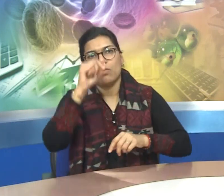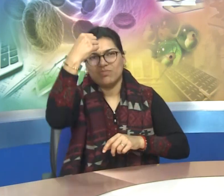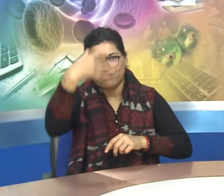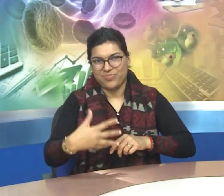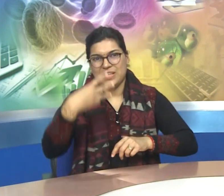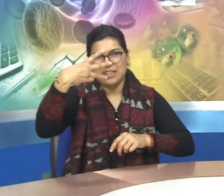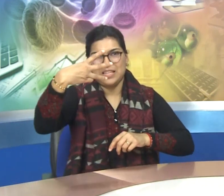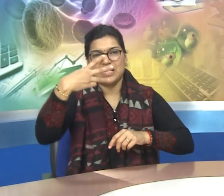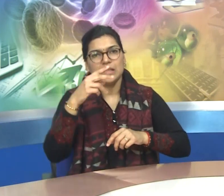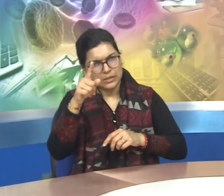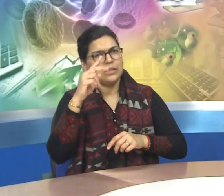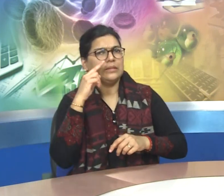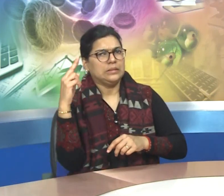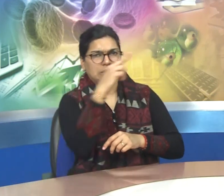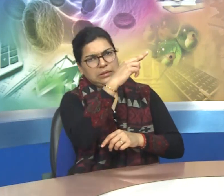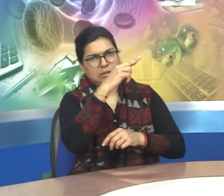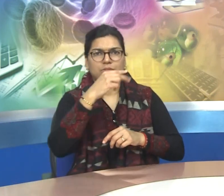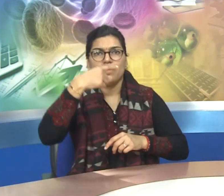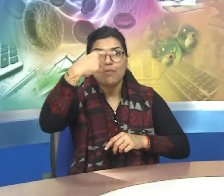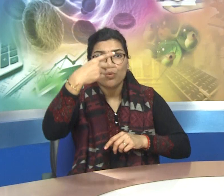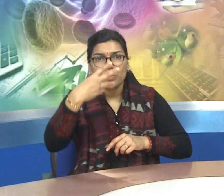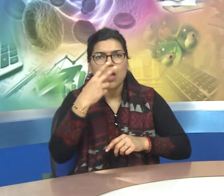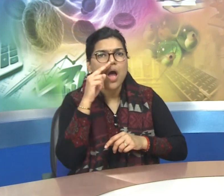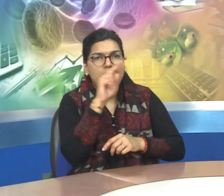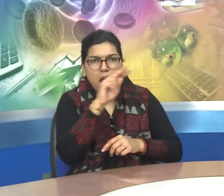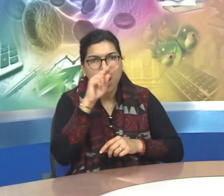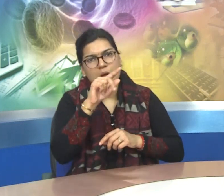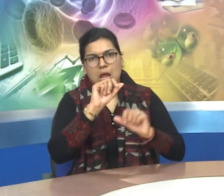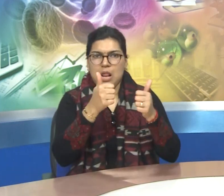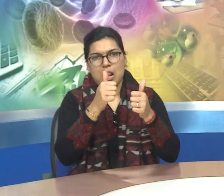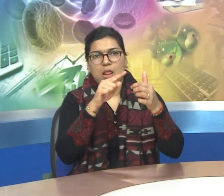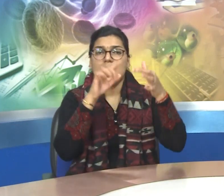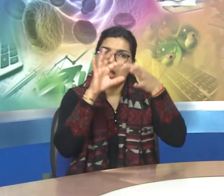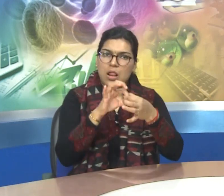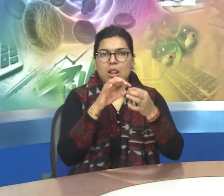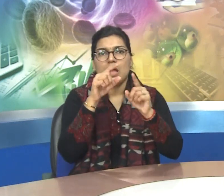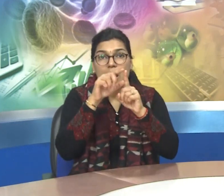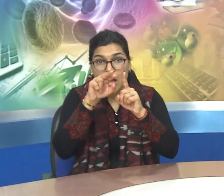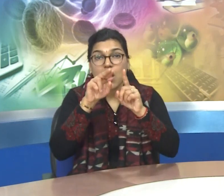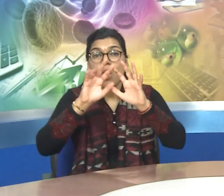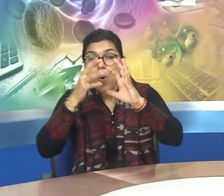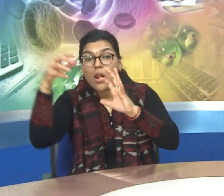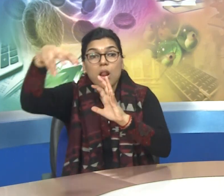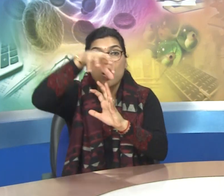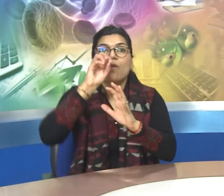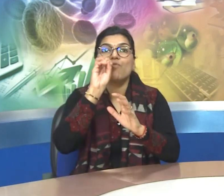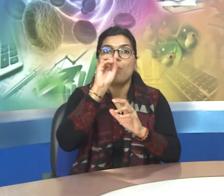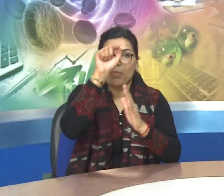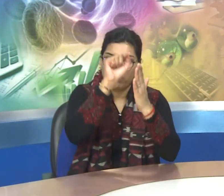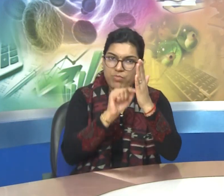which gives information of different countries. You can have a look at them